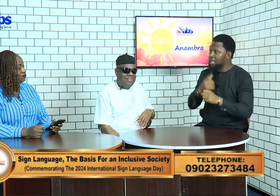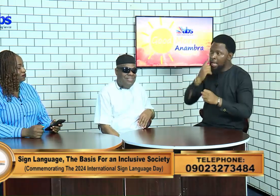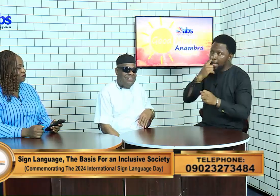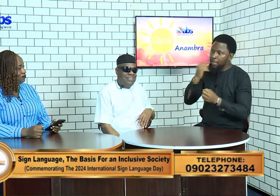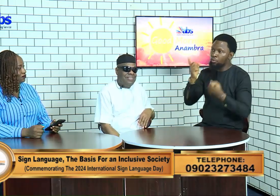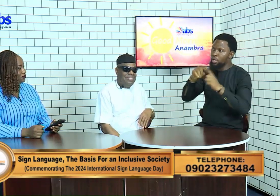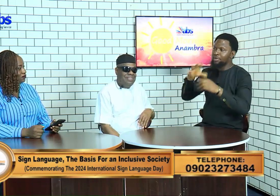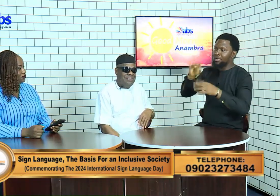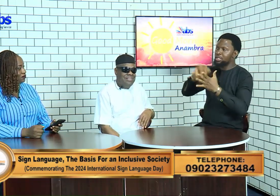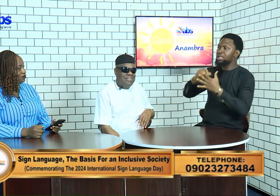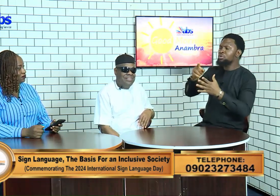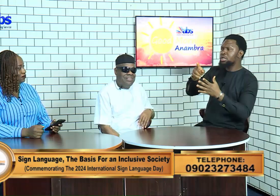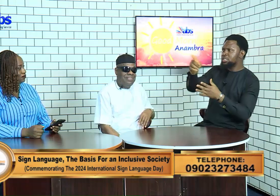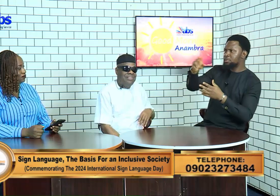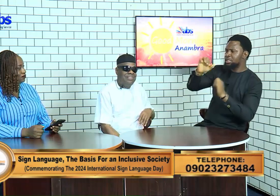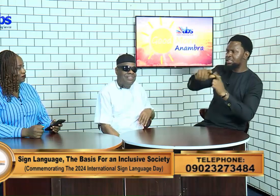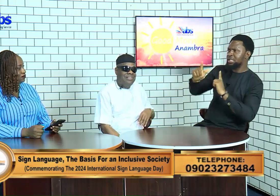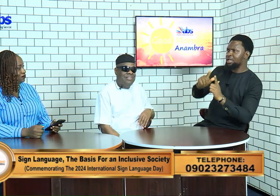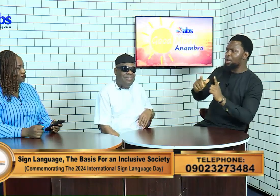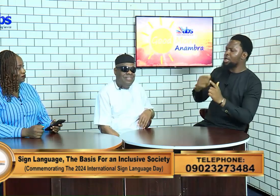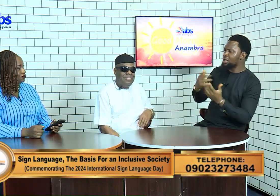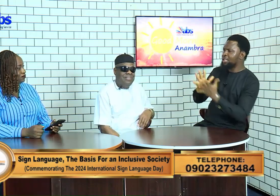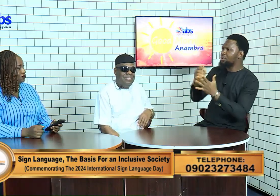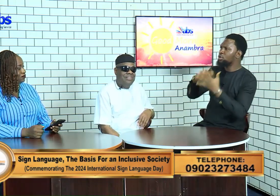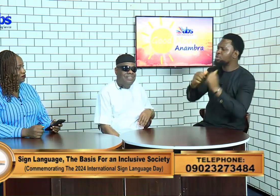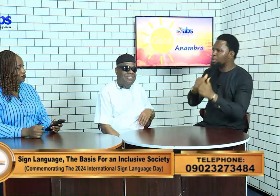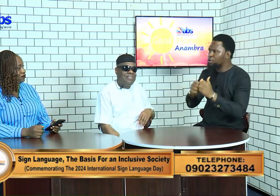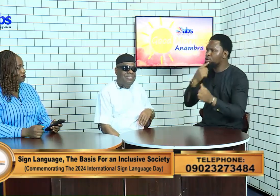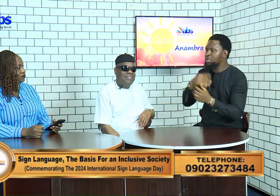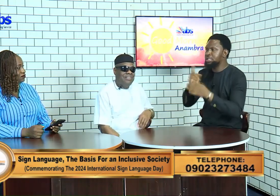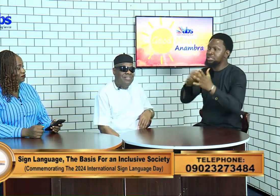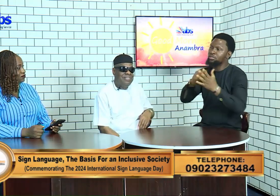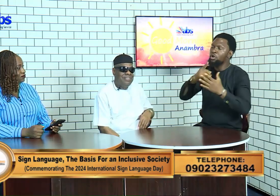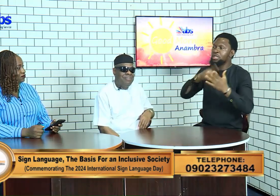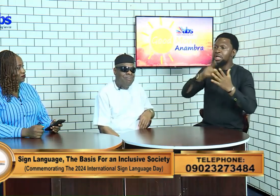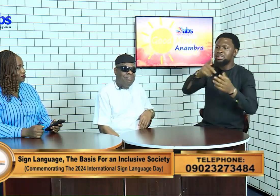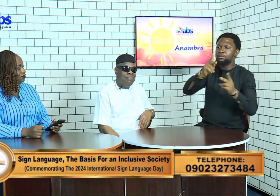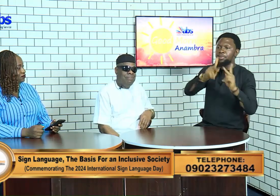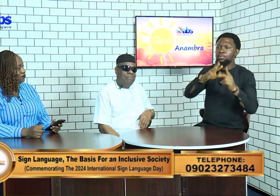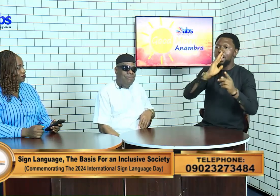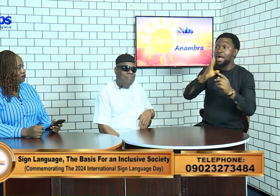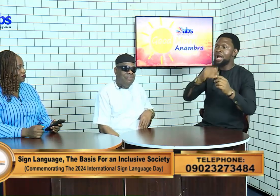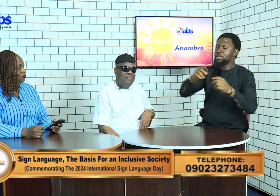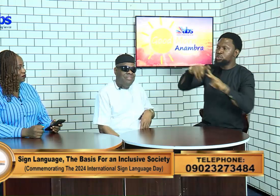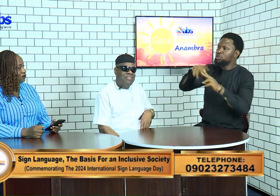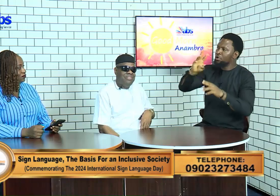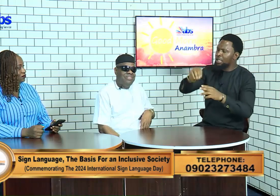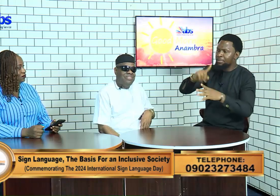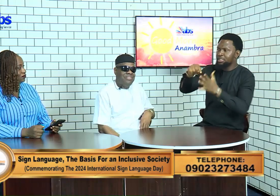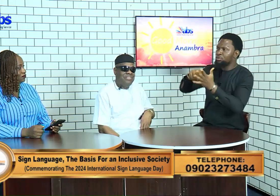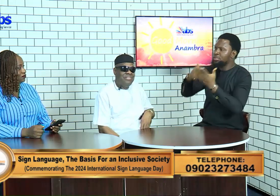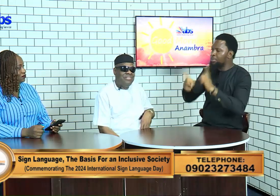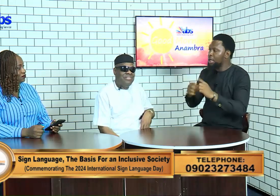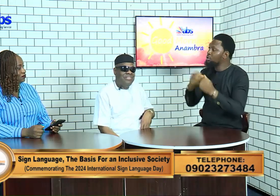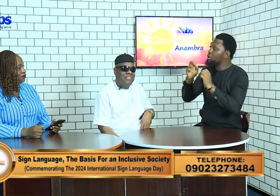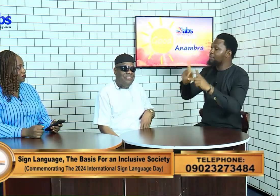years. And when they found out that okay, this person can sign language, I asked them what is the problem. They told me that this is that the people are cheating on them, that this